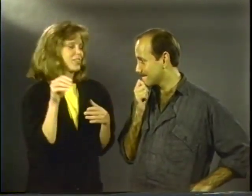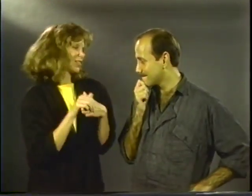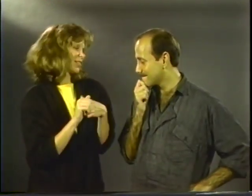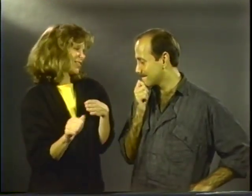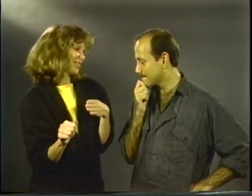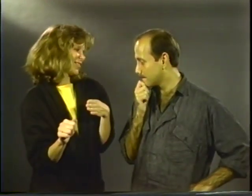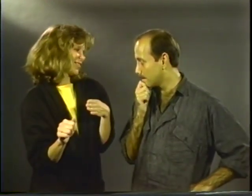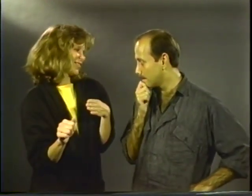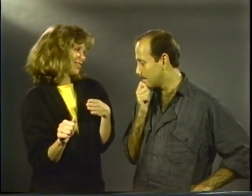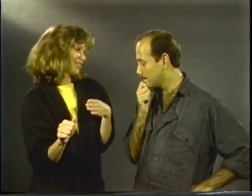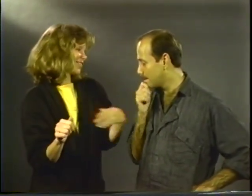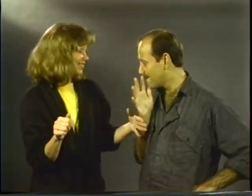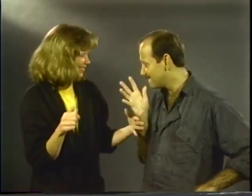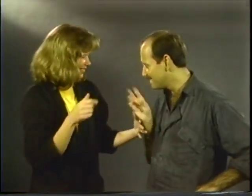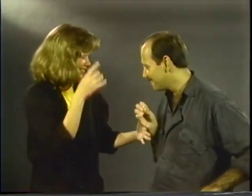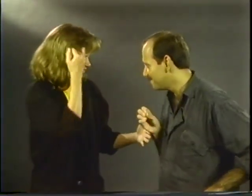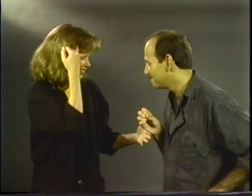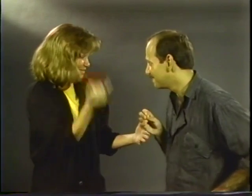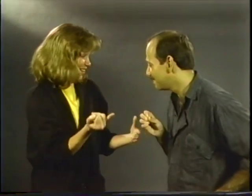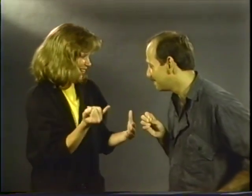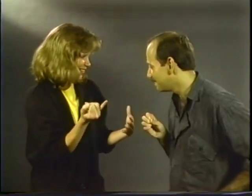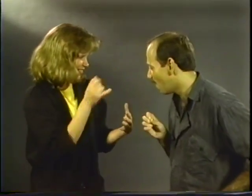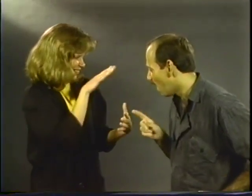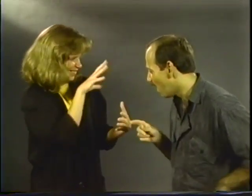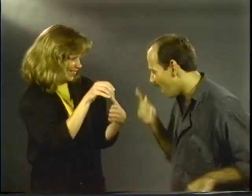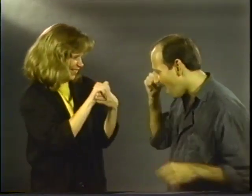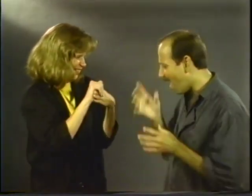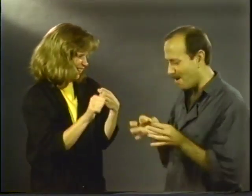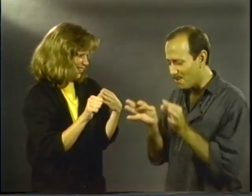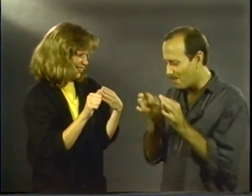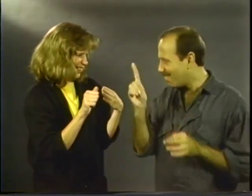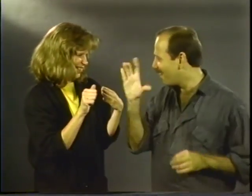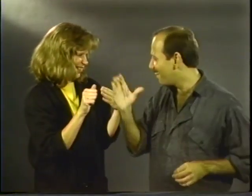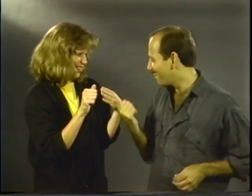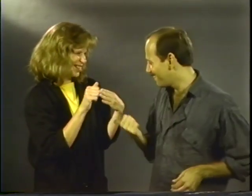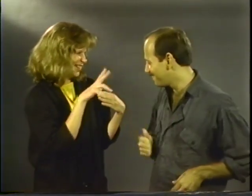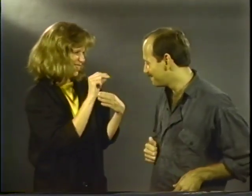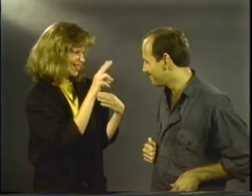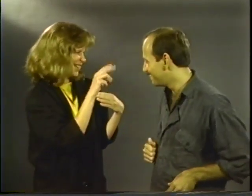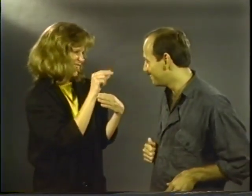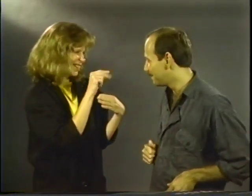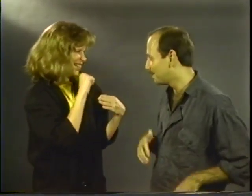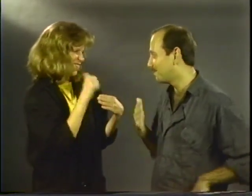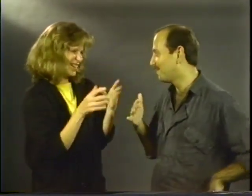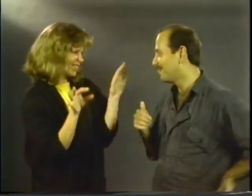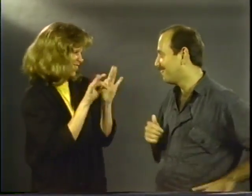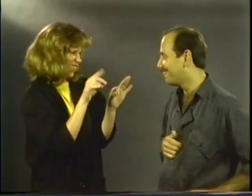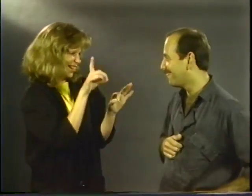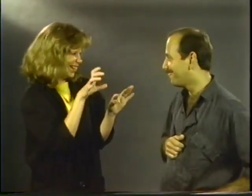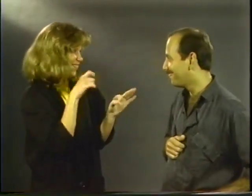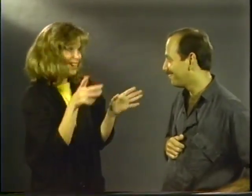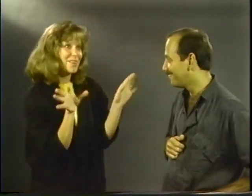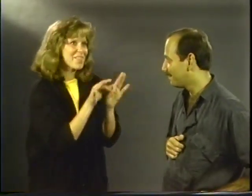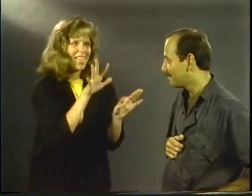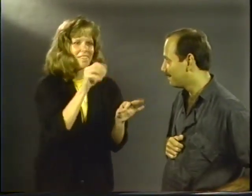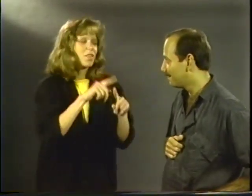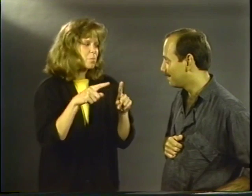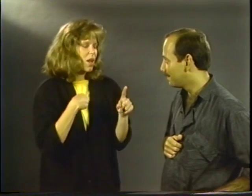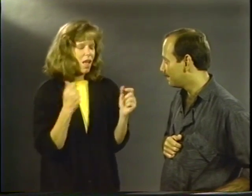Just as words have characteristics that make each one unique, also signs have certain parts which make each one different from other